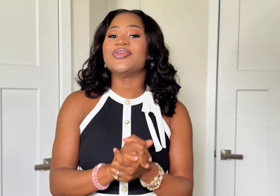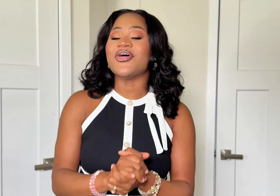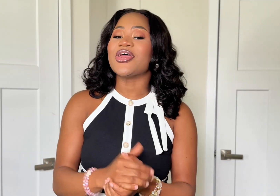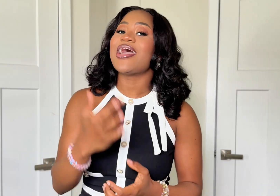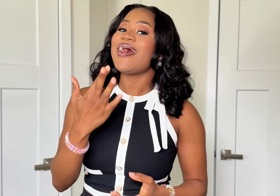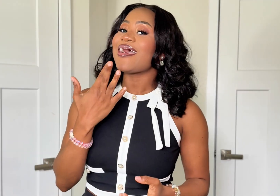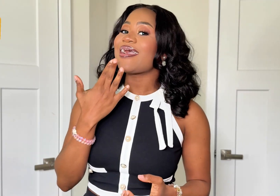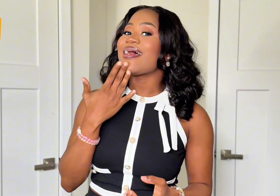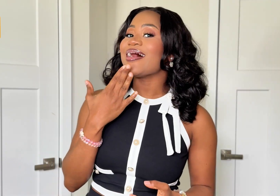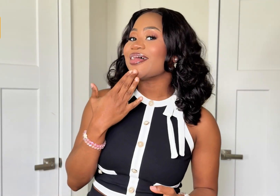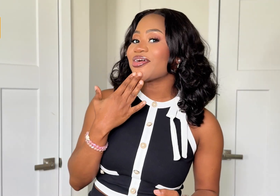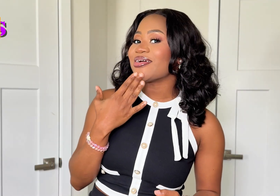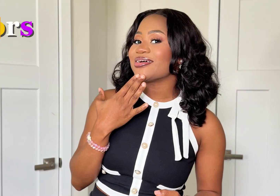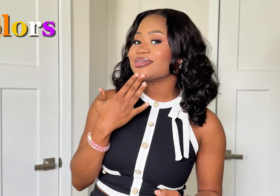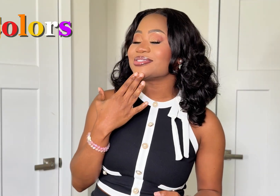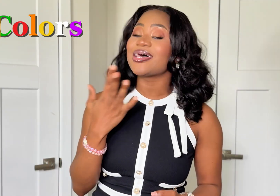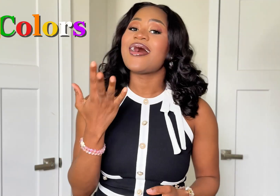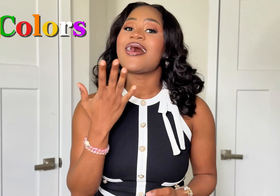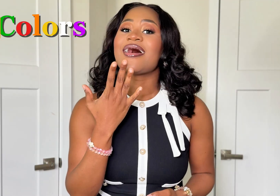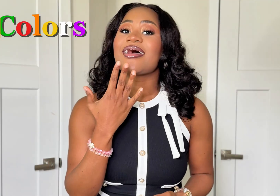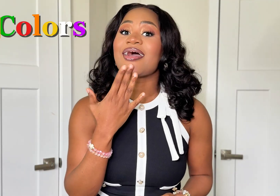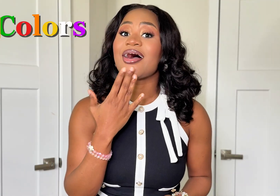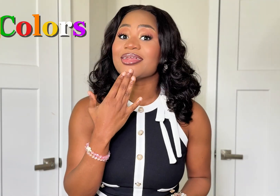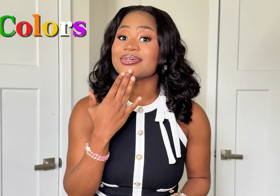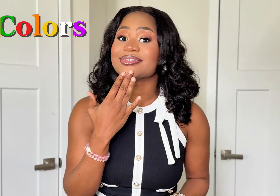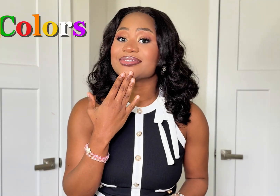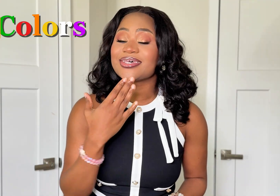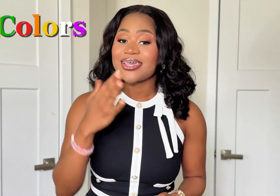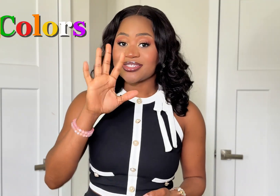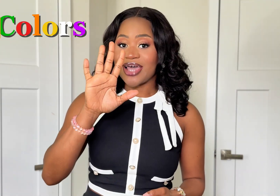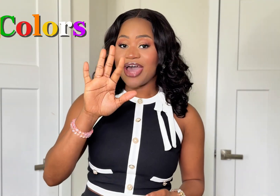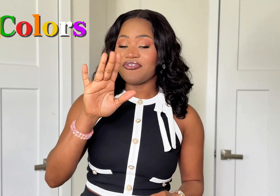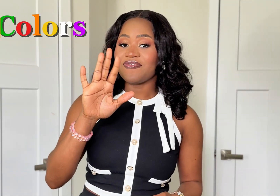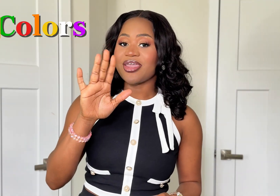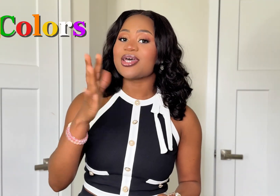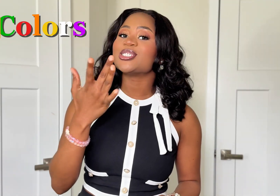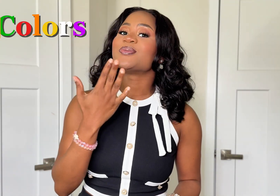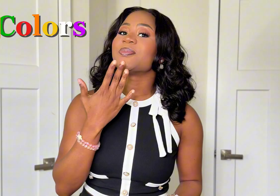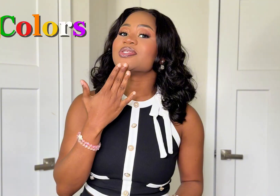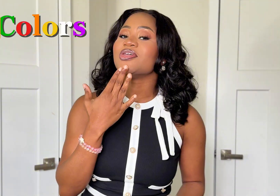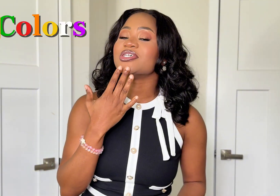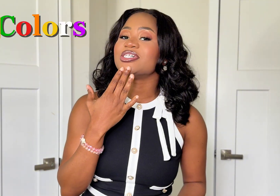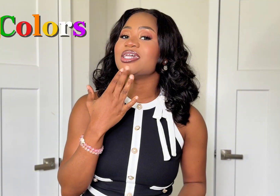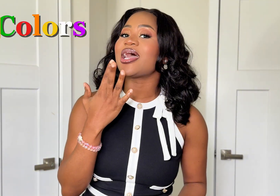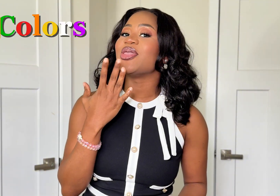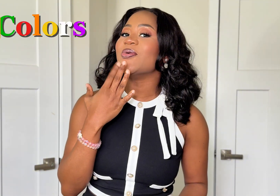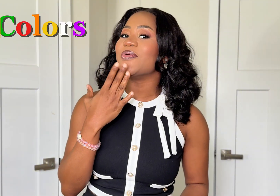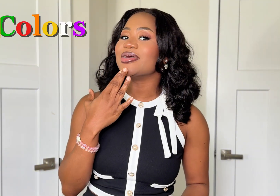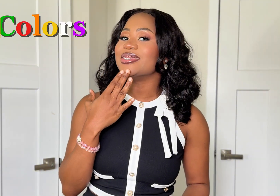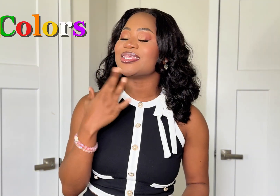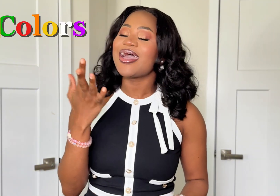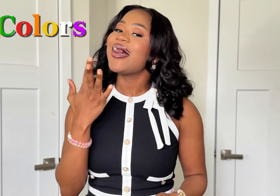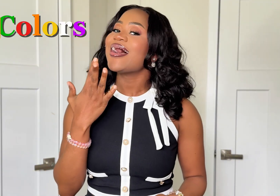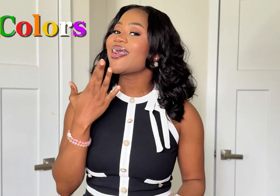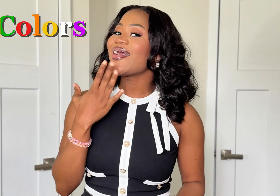learn colors. Colors. So have your fingers put on your chin and you wiggle it.